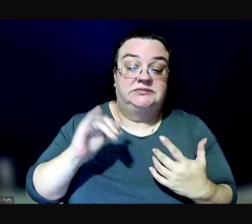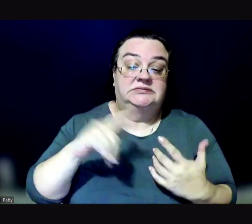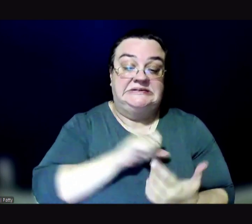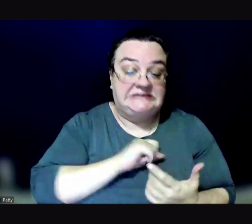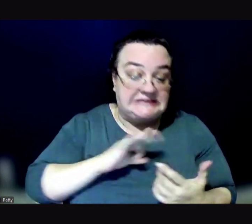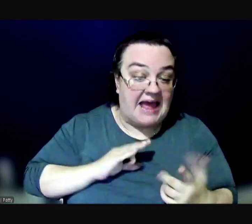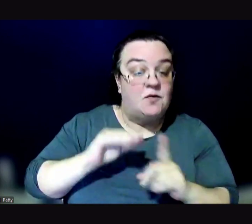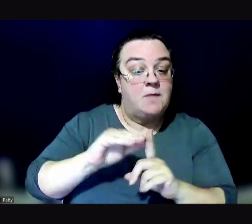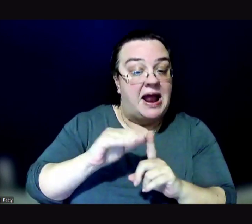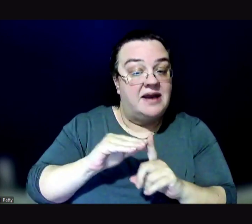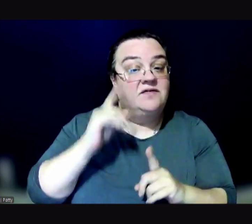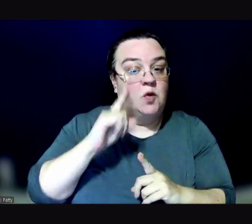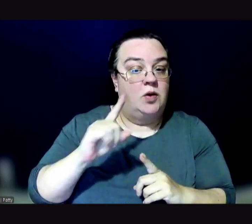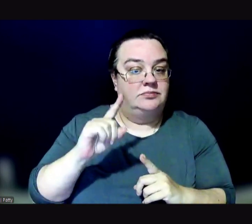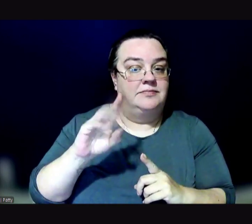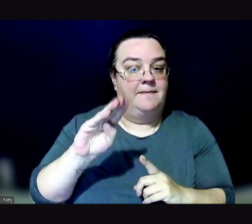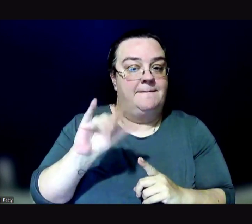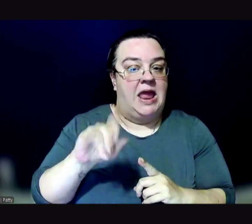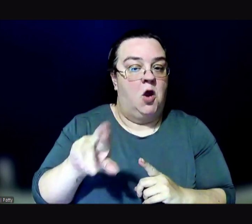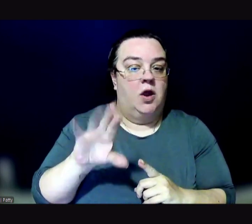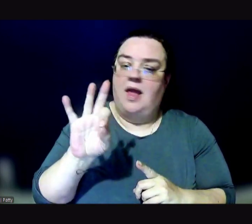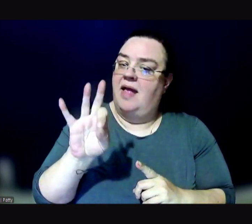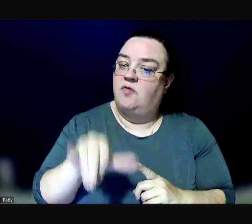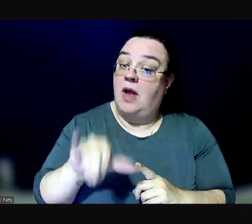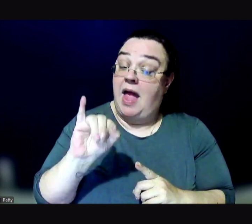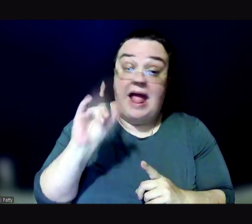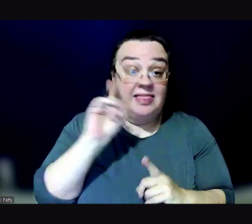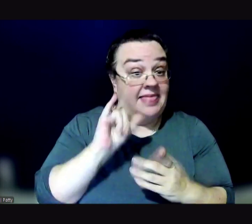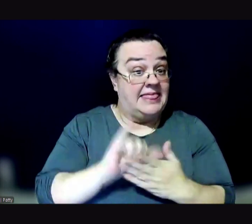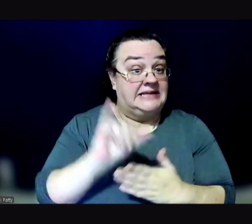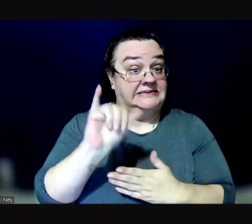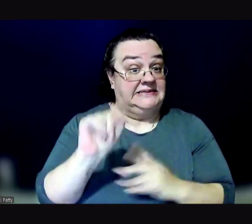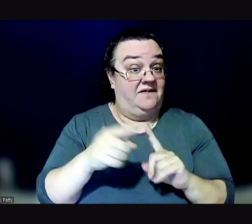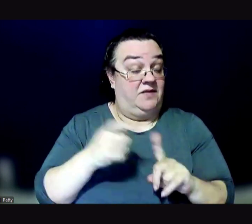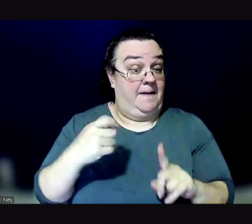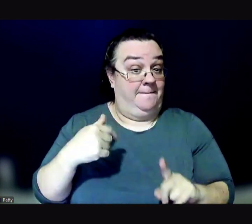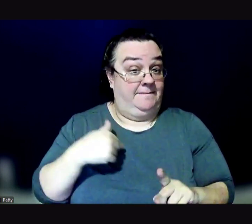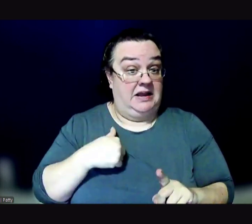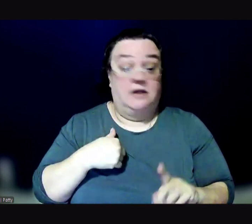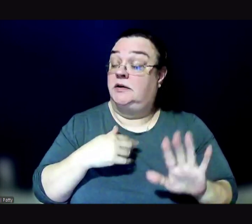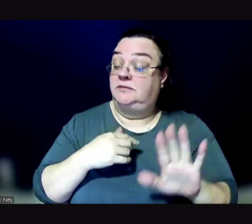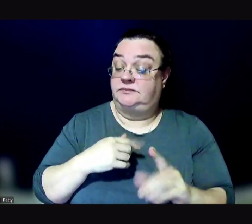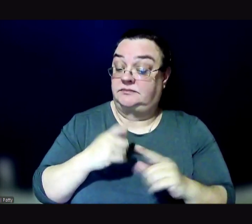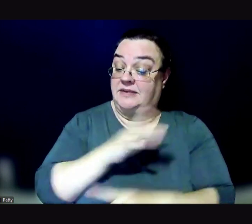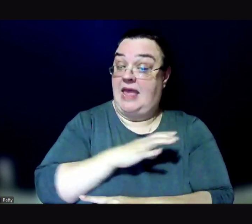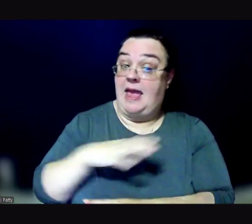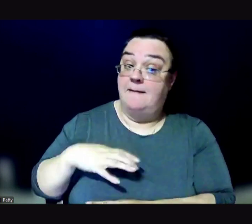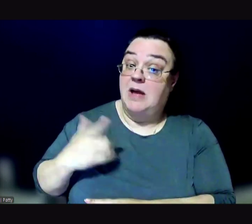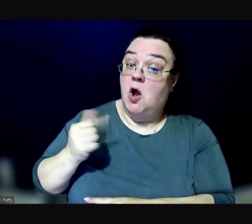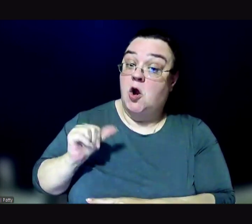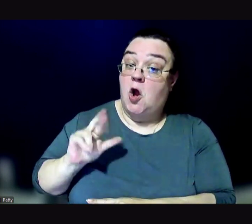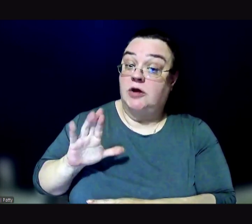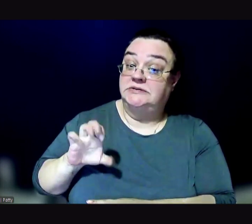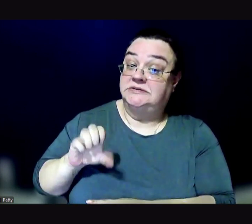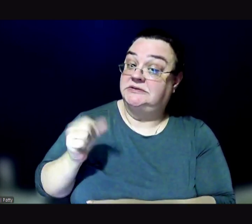to get that in there. I think that's it from me. And Councilmember Garces.